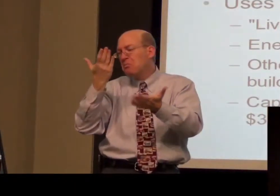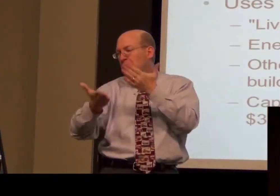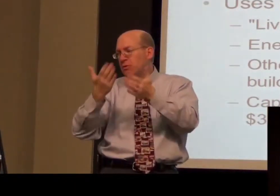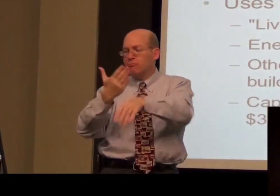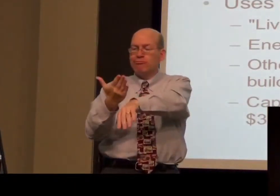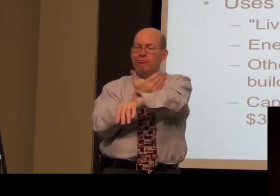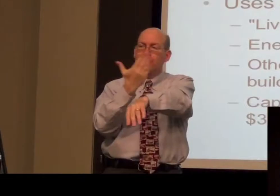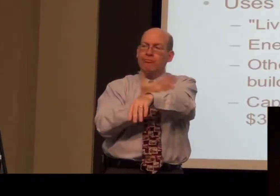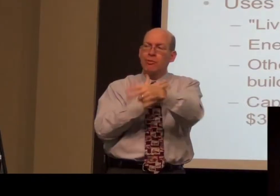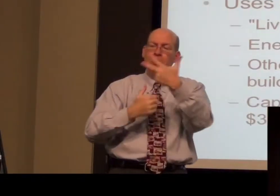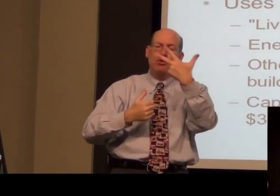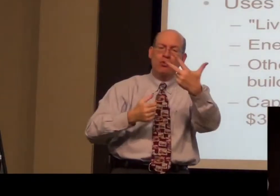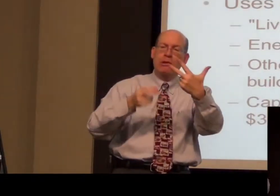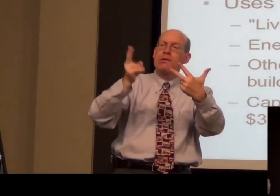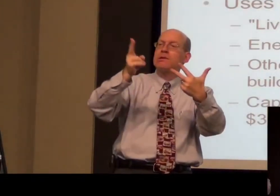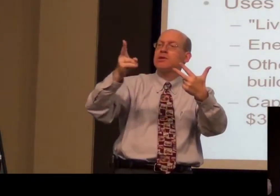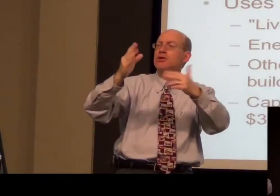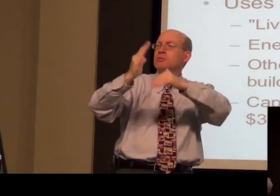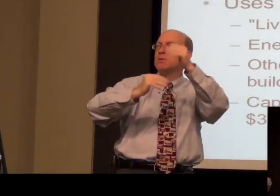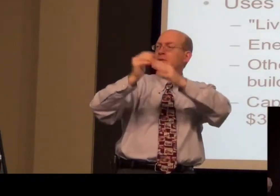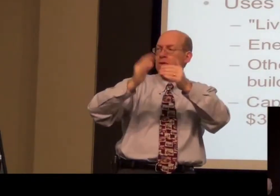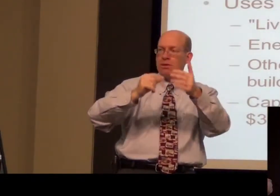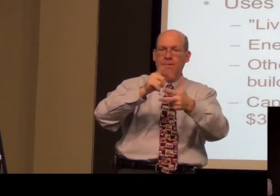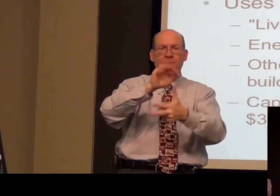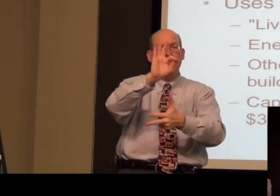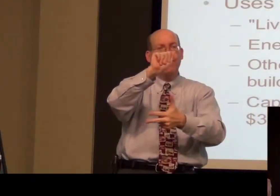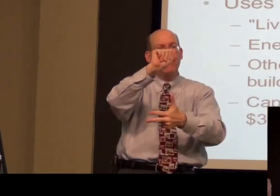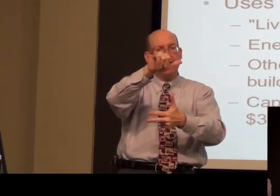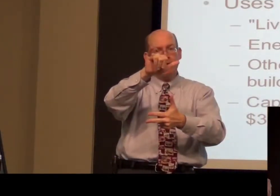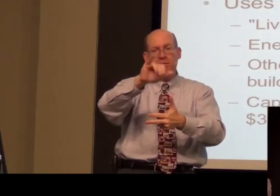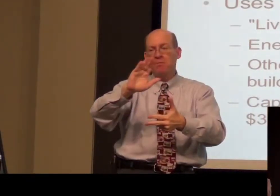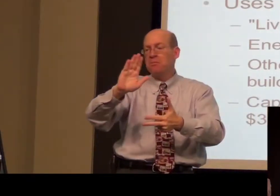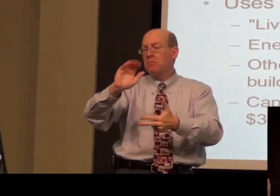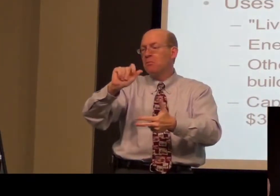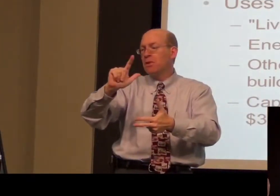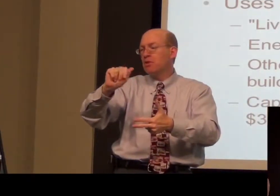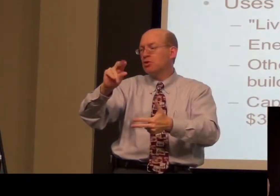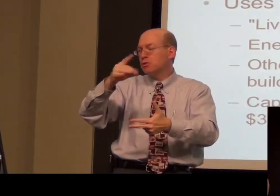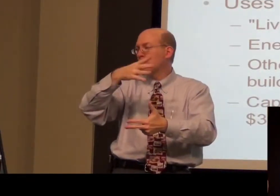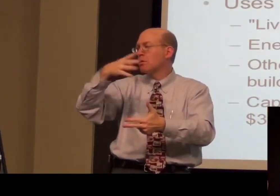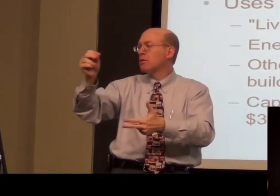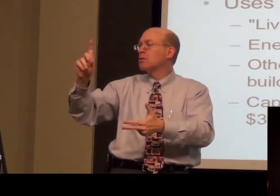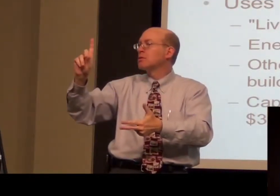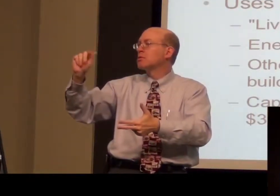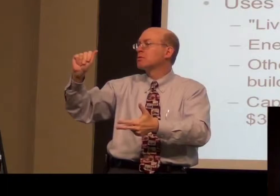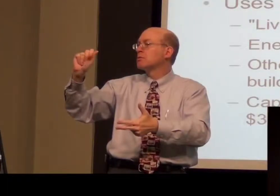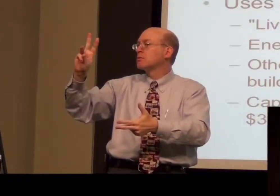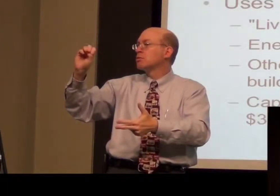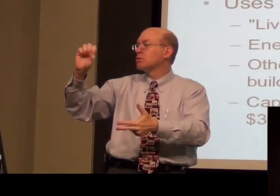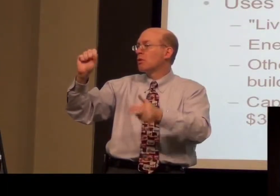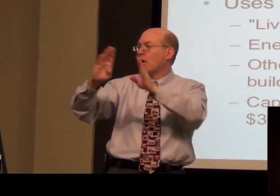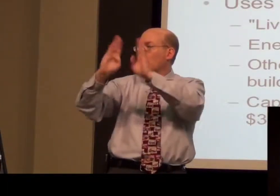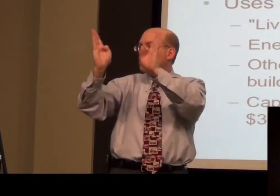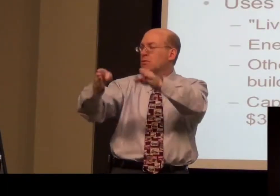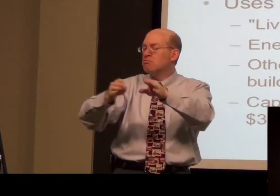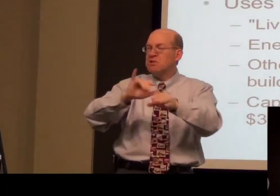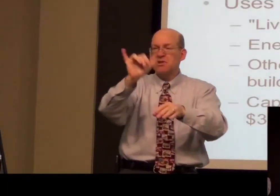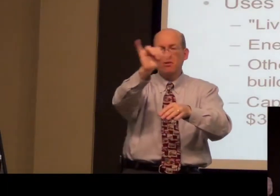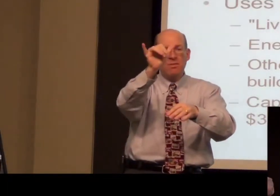One of the last $5 million that we wanted to use to renovate historic